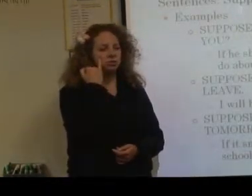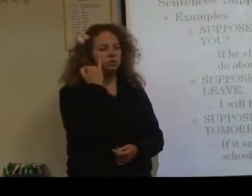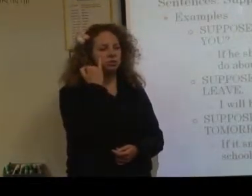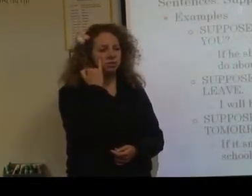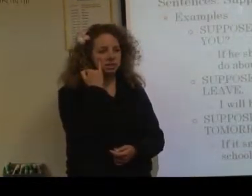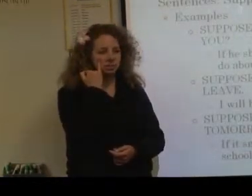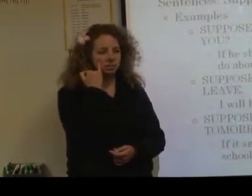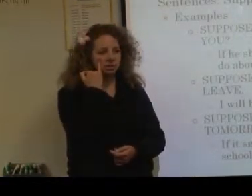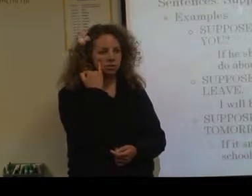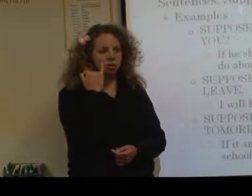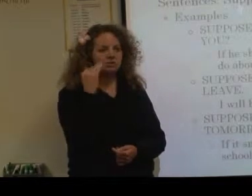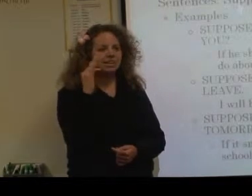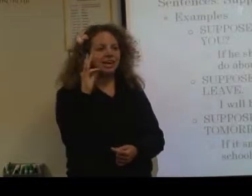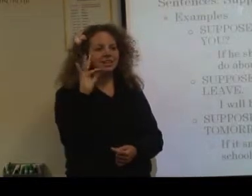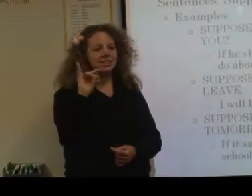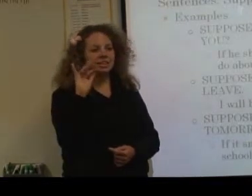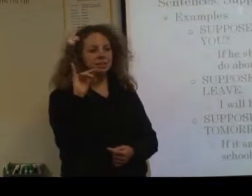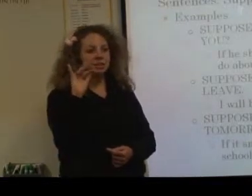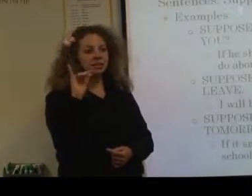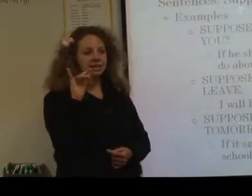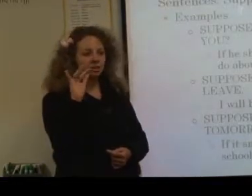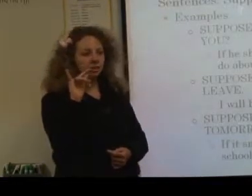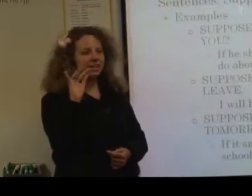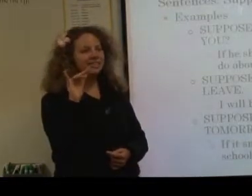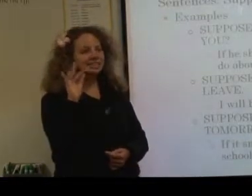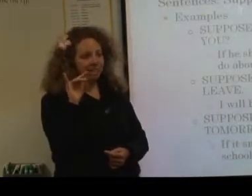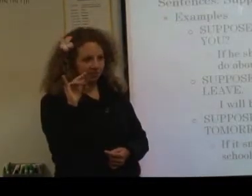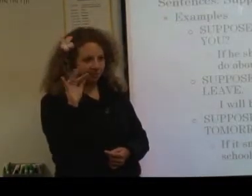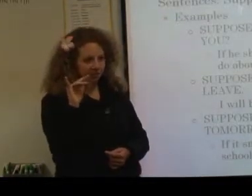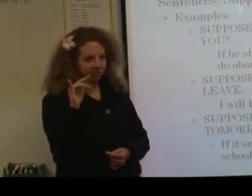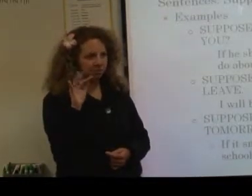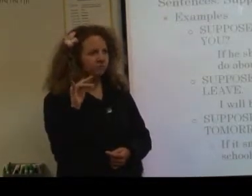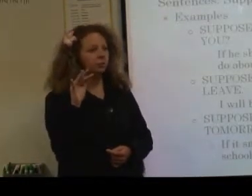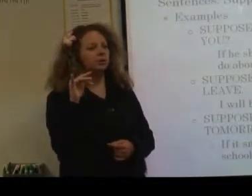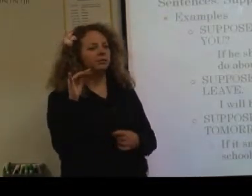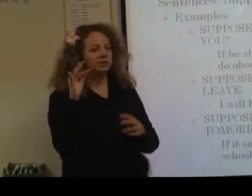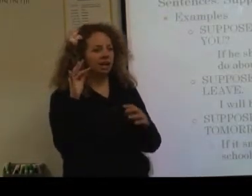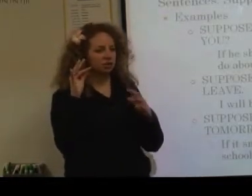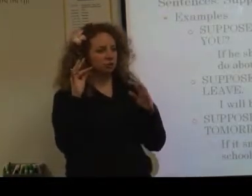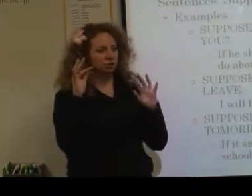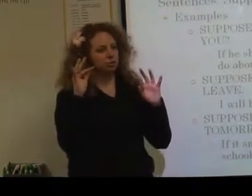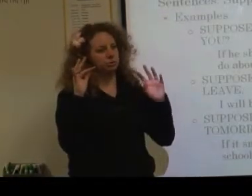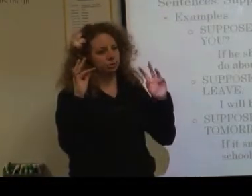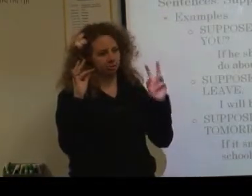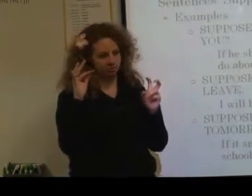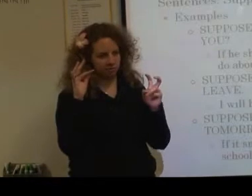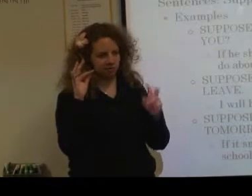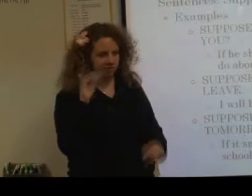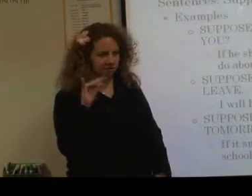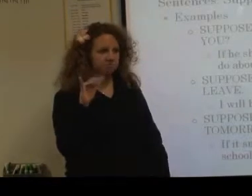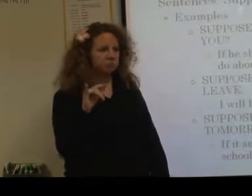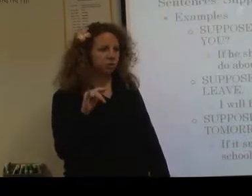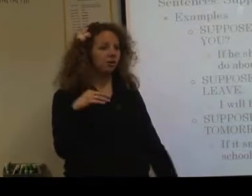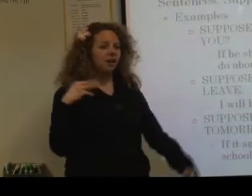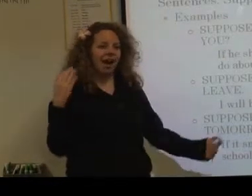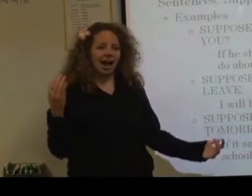usually use this one for suppose, and then they do the lexicalized if for whenever they actually want to use the word if. So